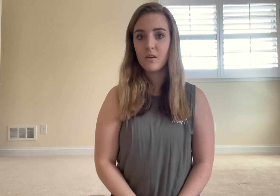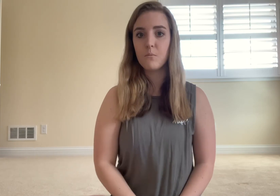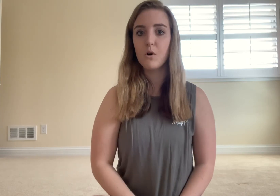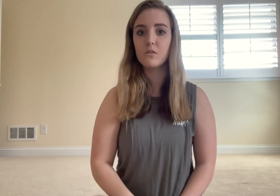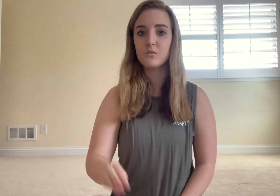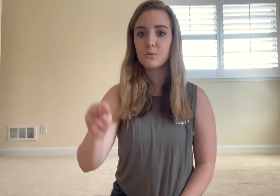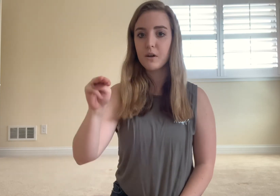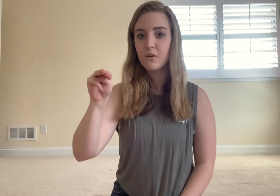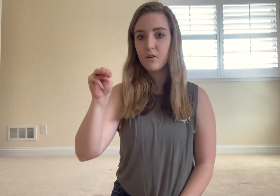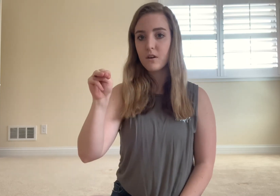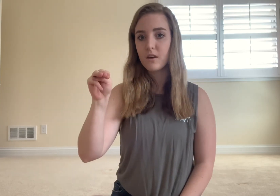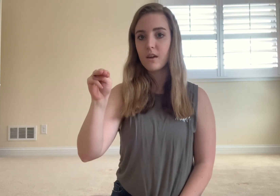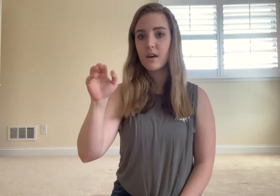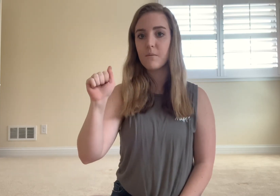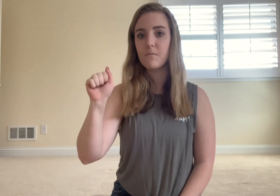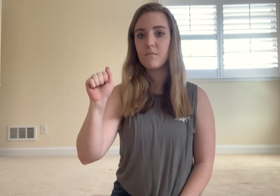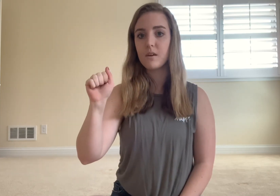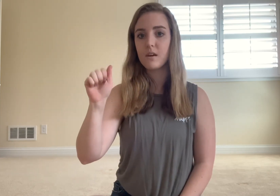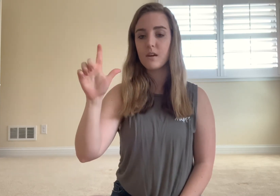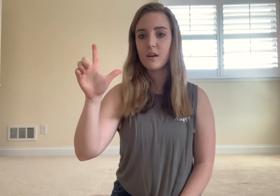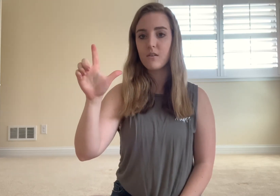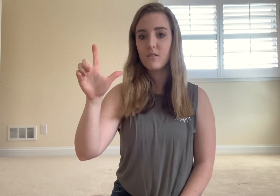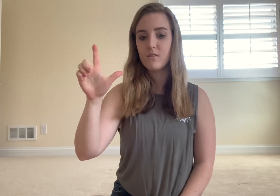mall you spell, M-A-L,